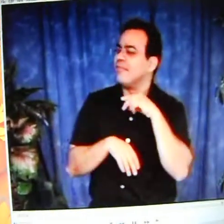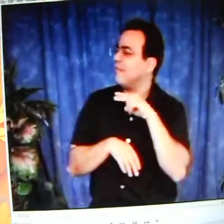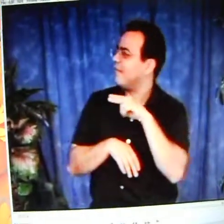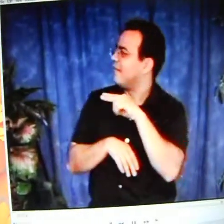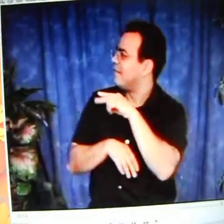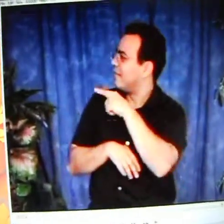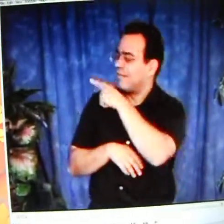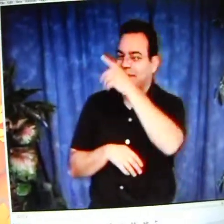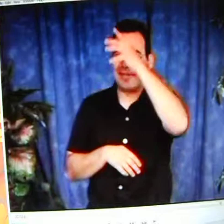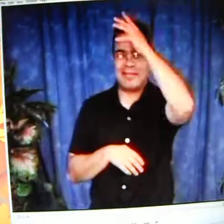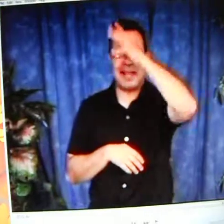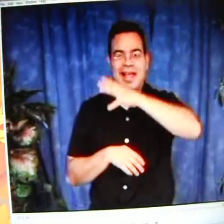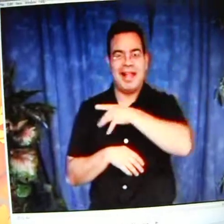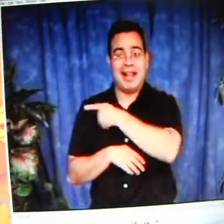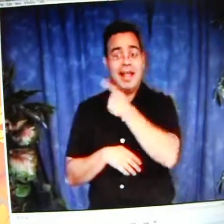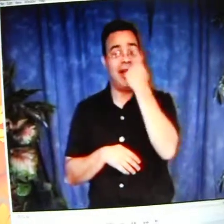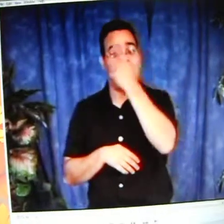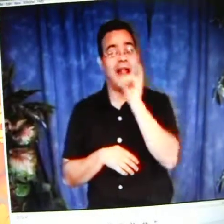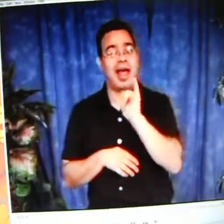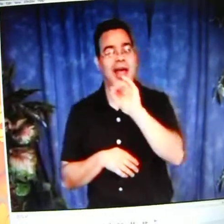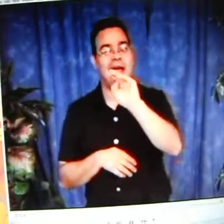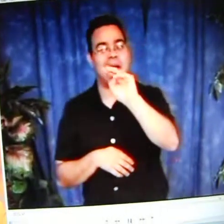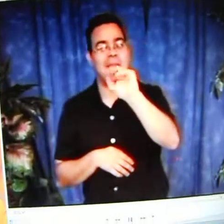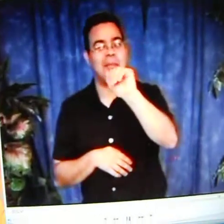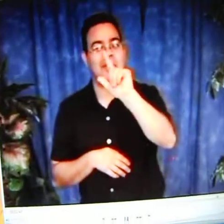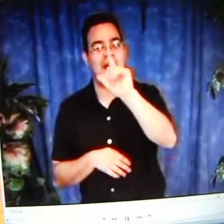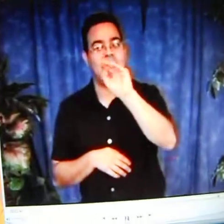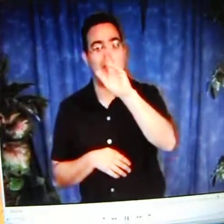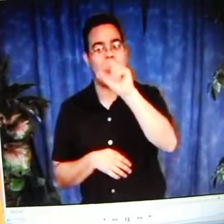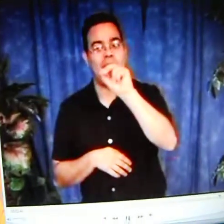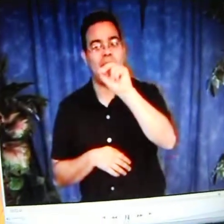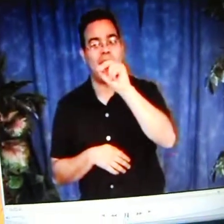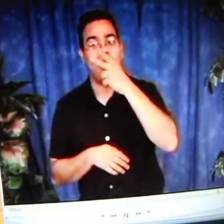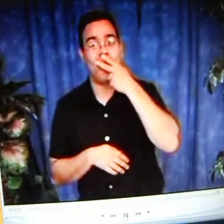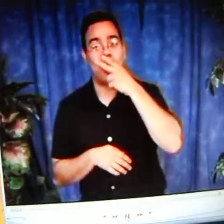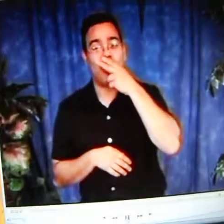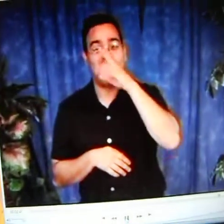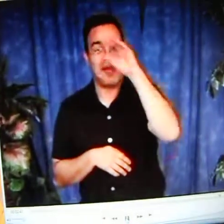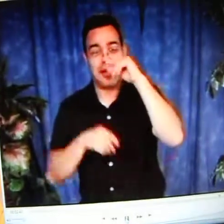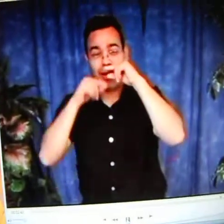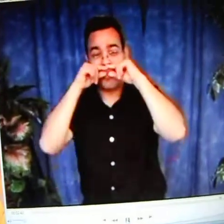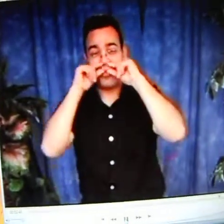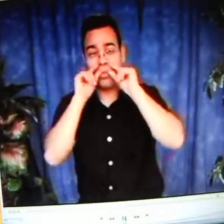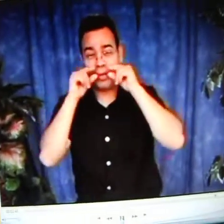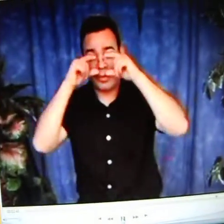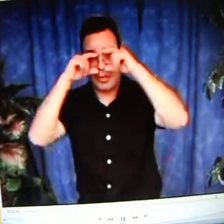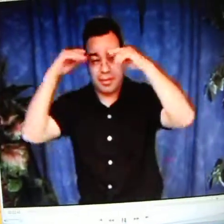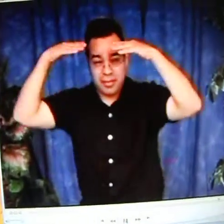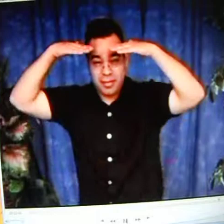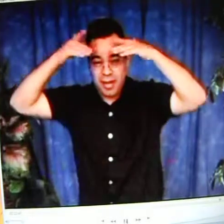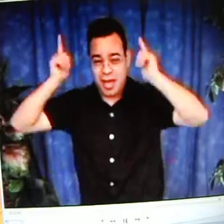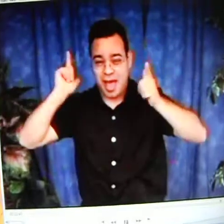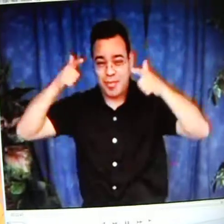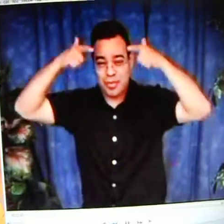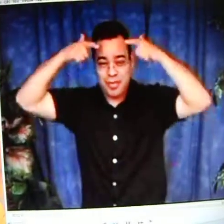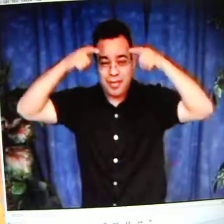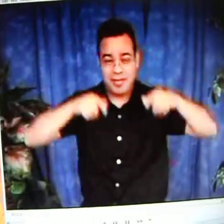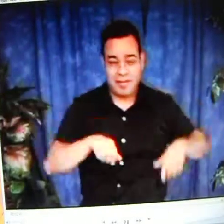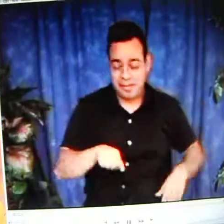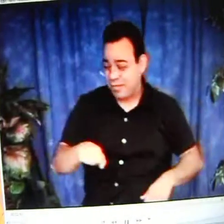So we were kind of still just driving alongside the truck. And as we passed the truck, we looked at the man who was driving.